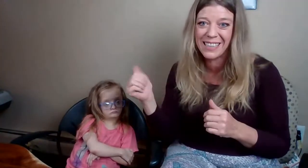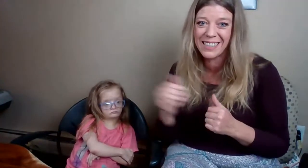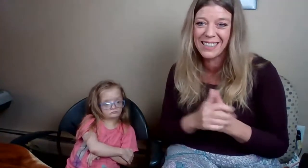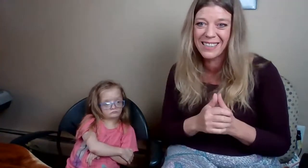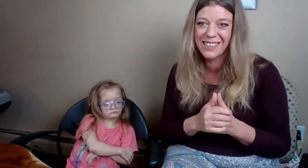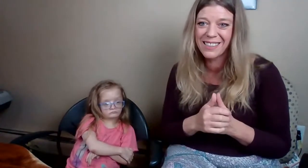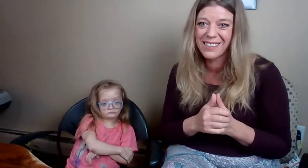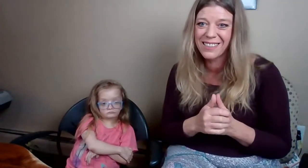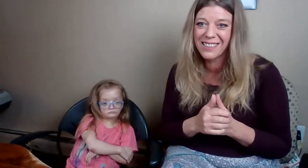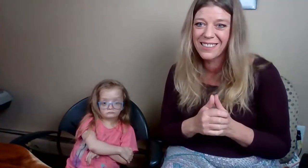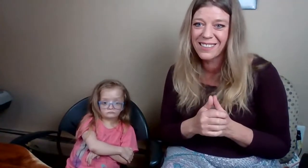ABCs?